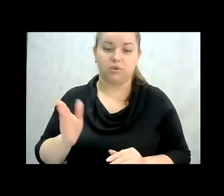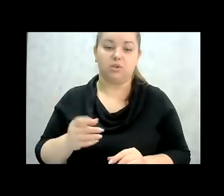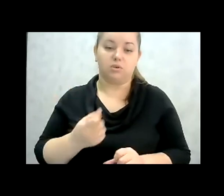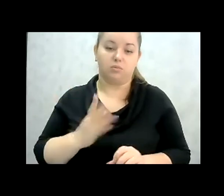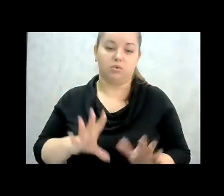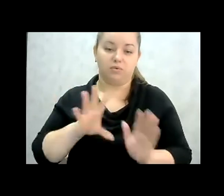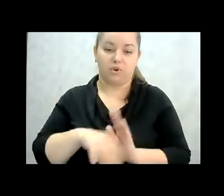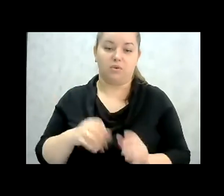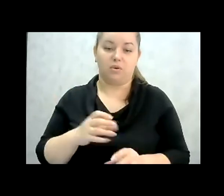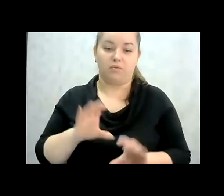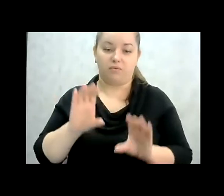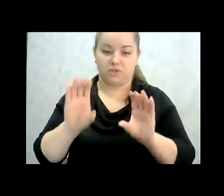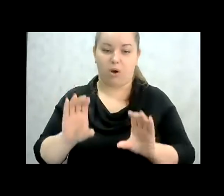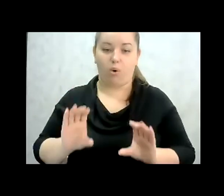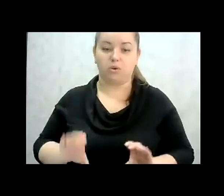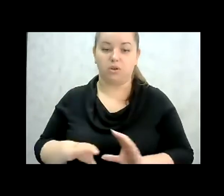will certainly